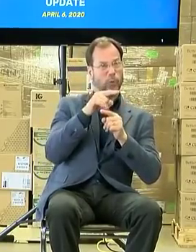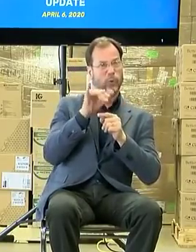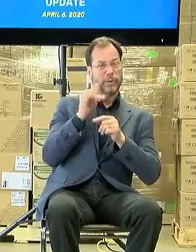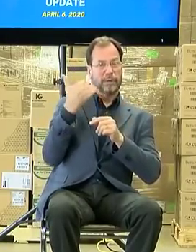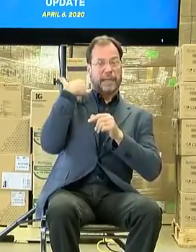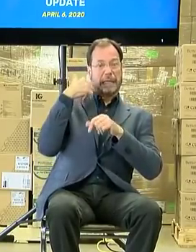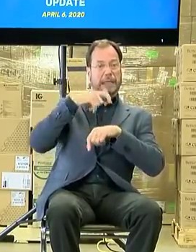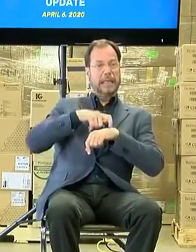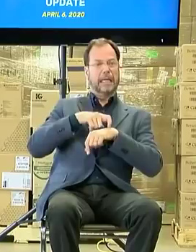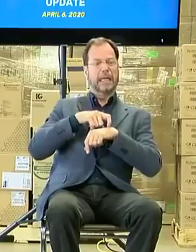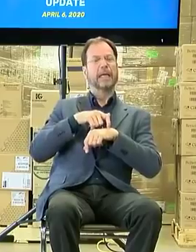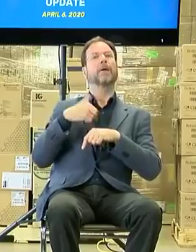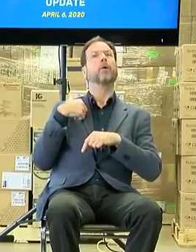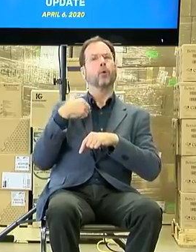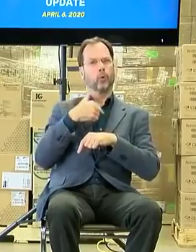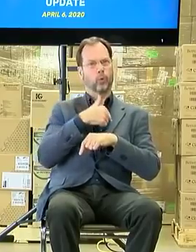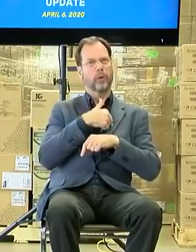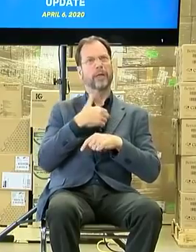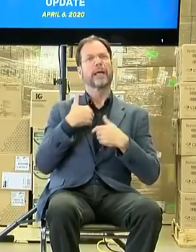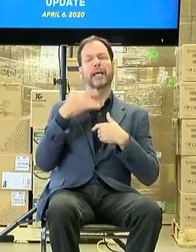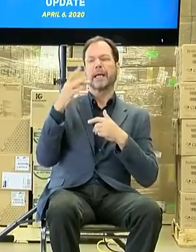day, there were